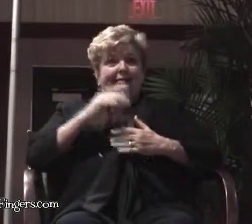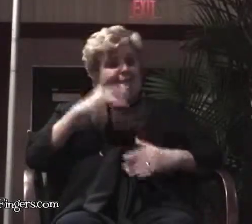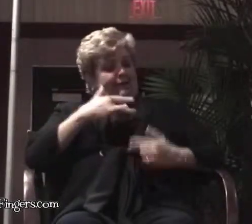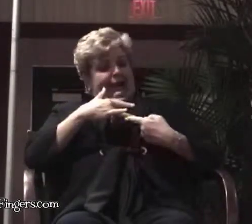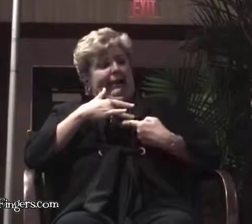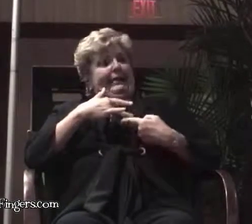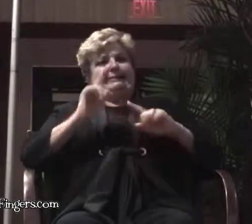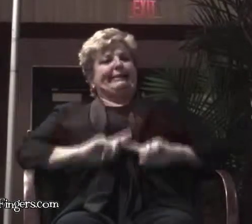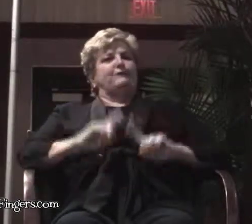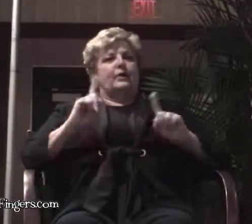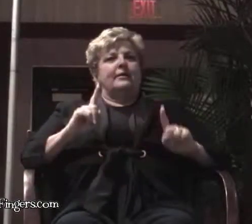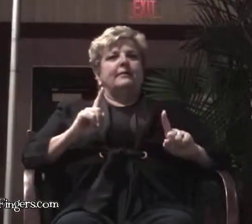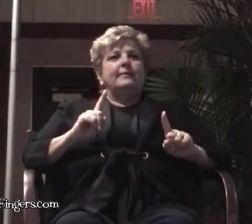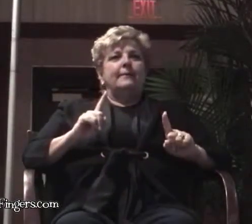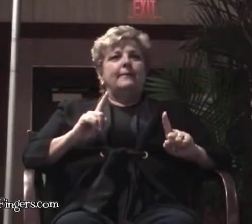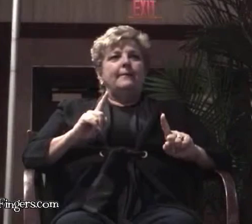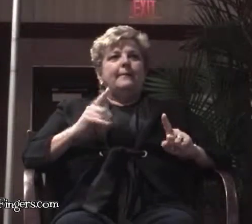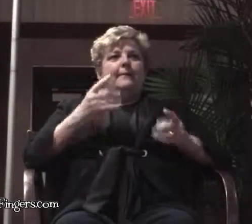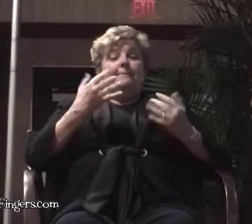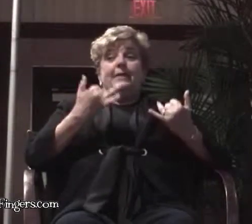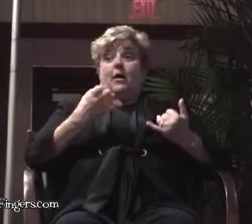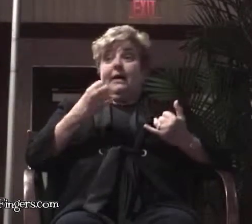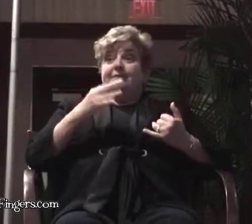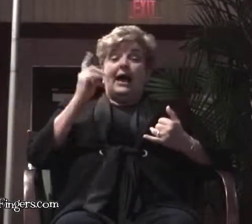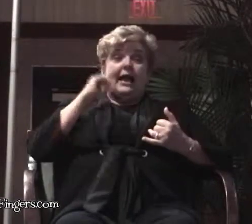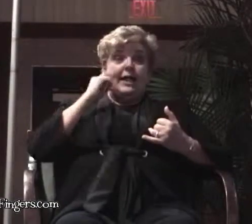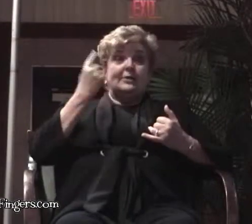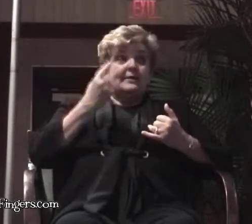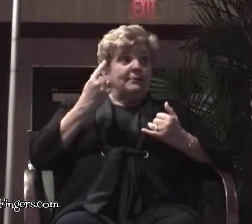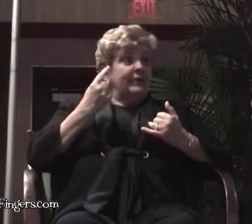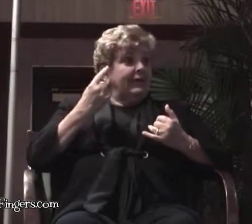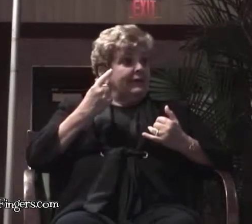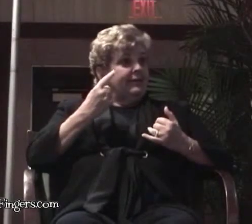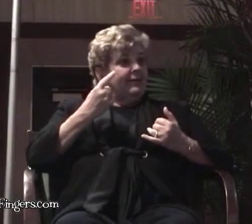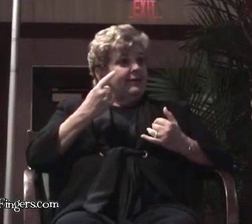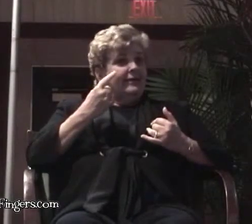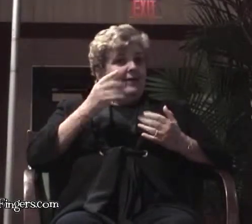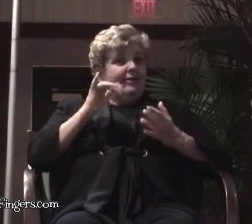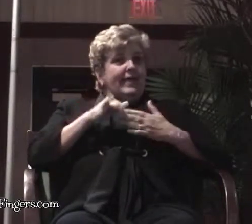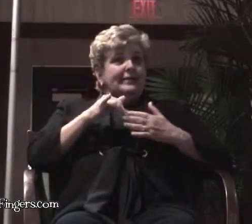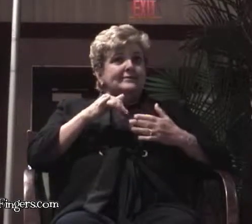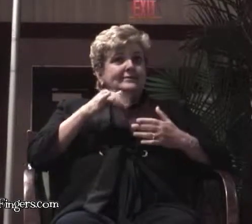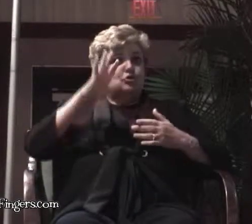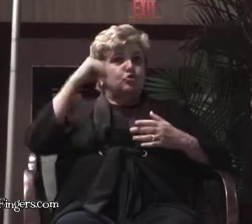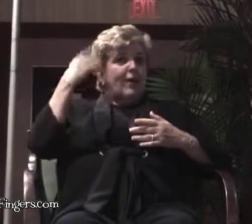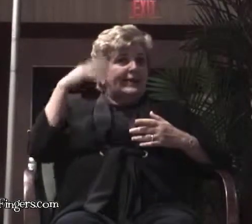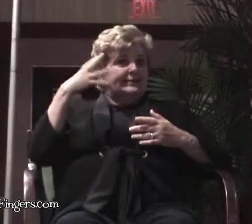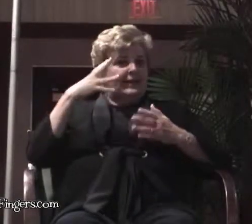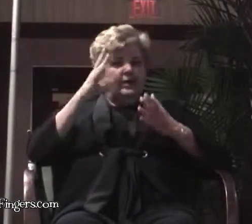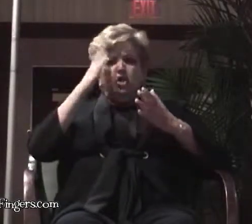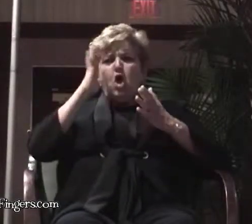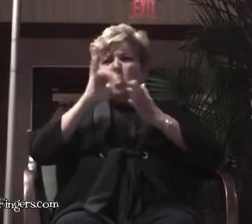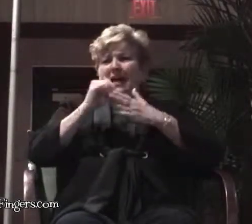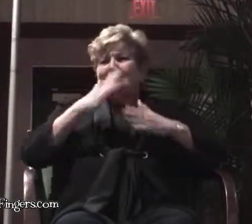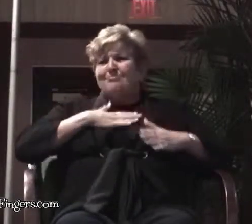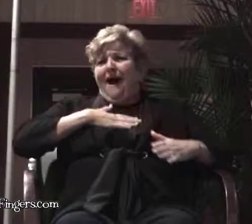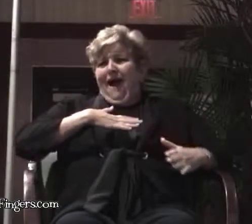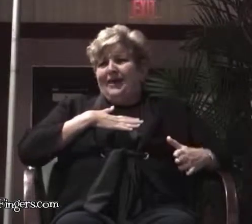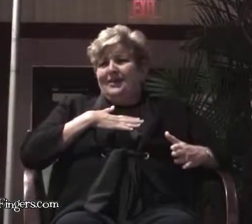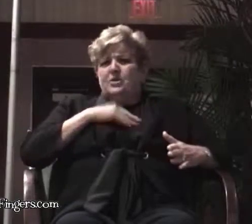hear something come out of my mouth tonight that's crazy, just know that that's mine. You don't have to take it.